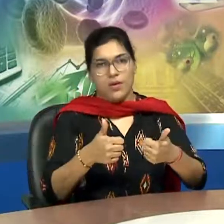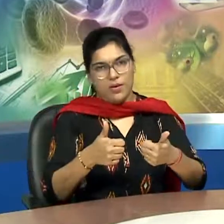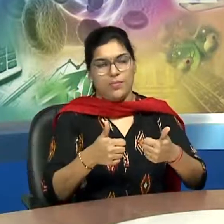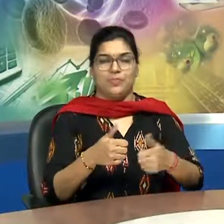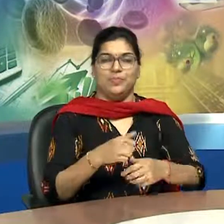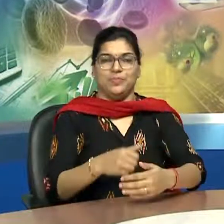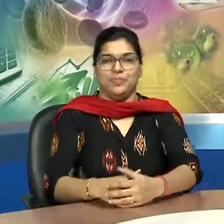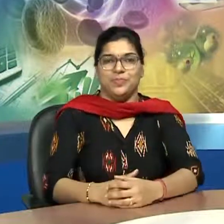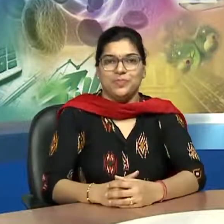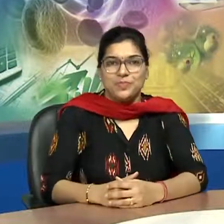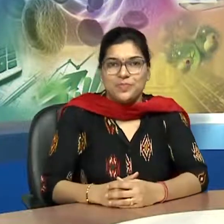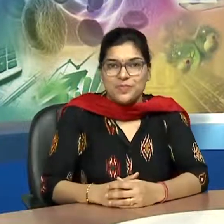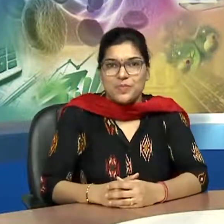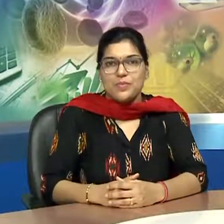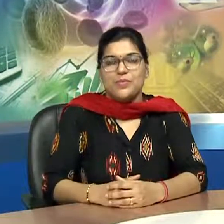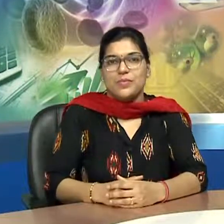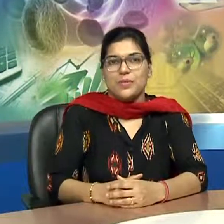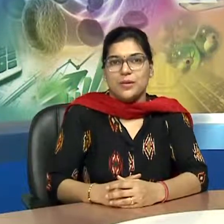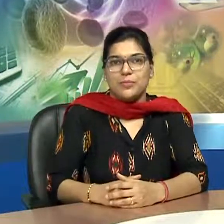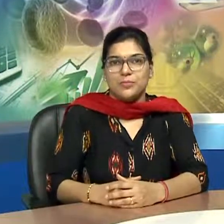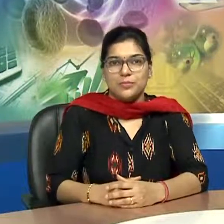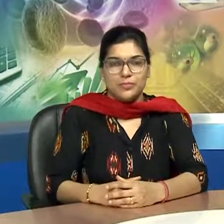ready to accept the positive changes.